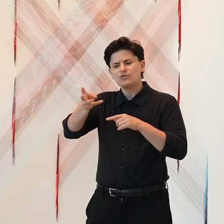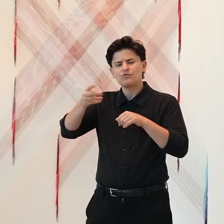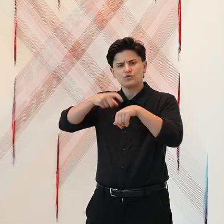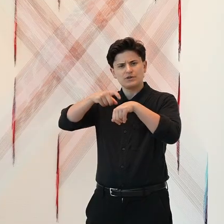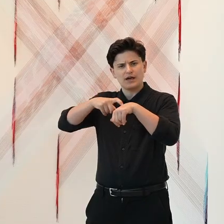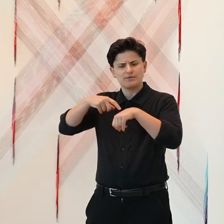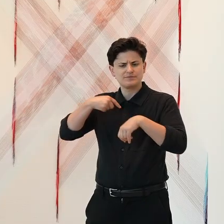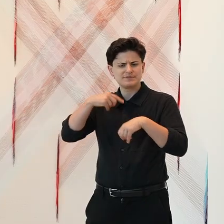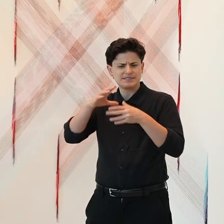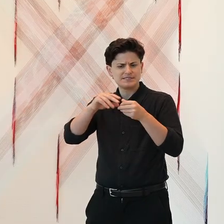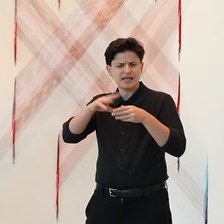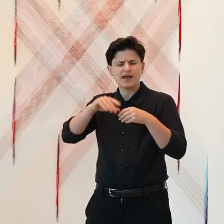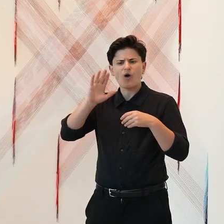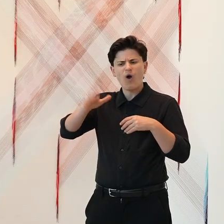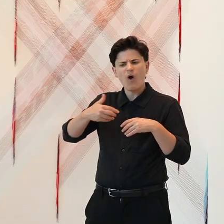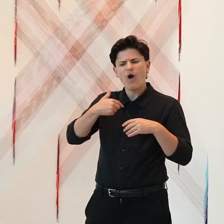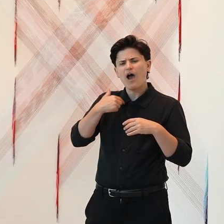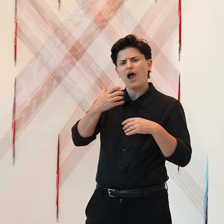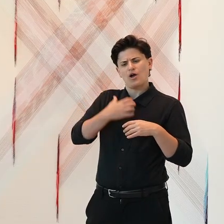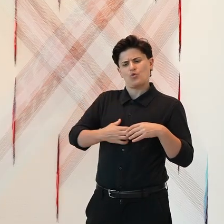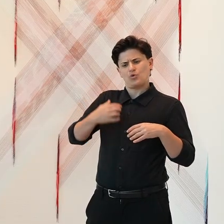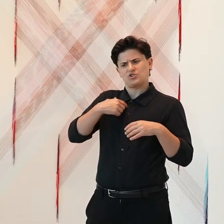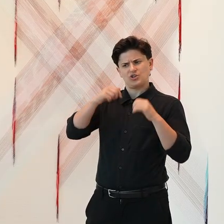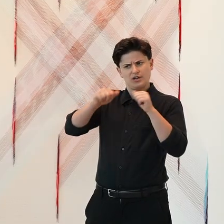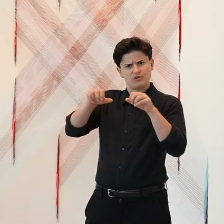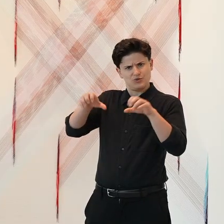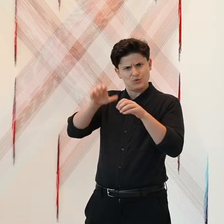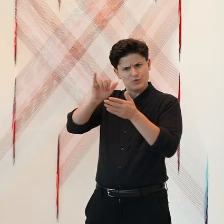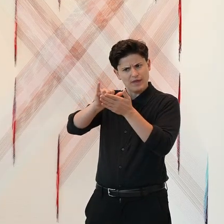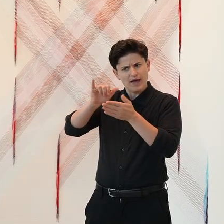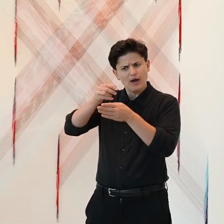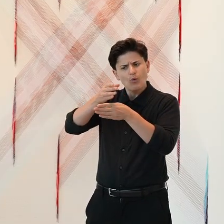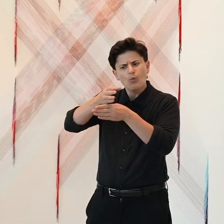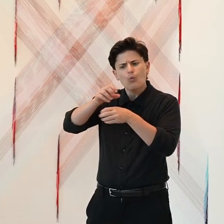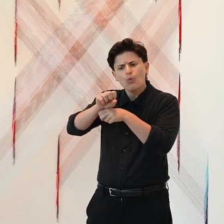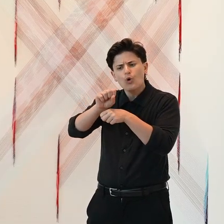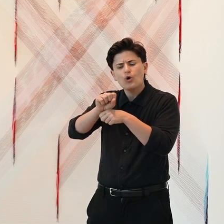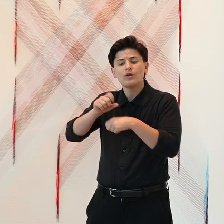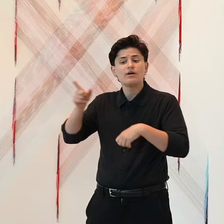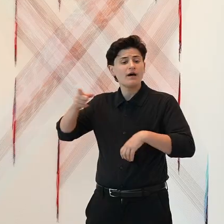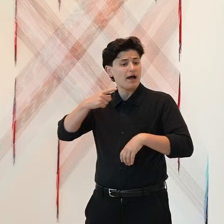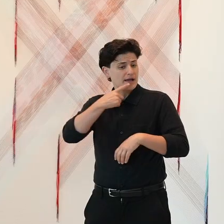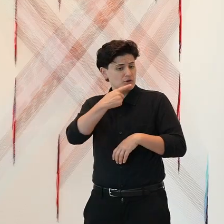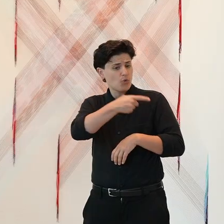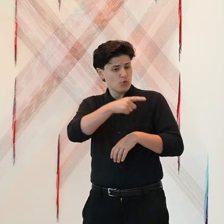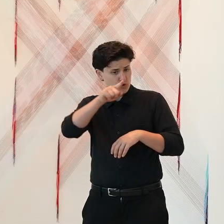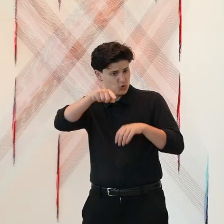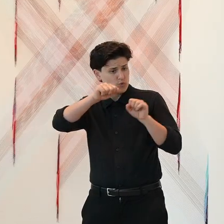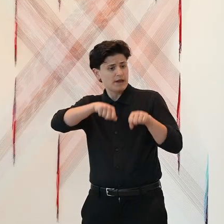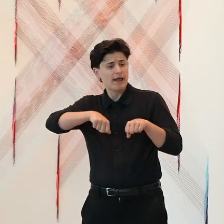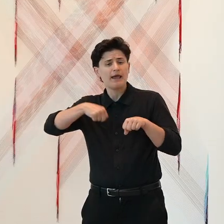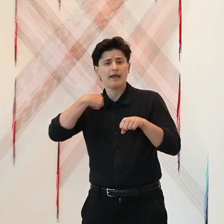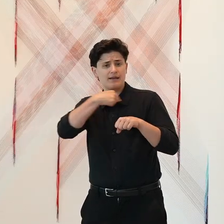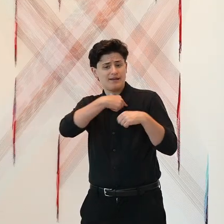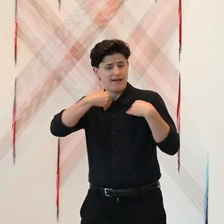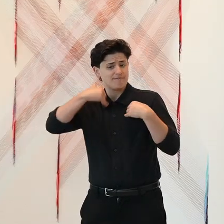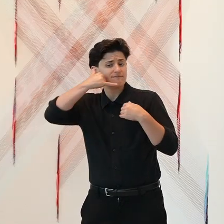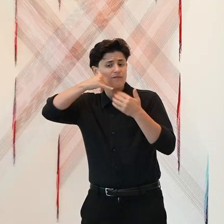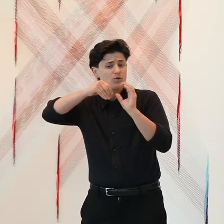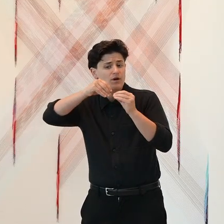I wish I could do that. That would turn." And I said, "Well, you can. We've got a number. There's a